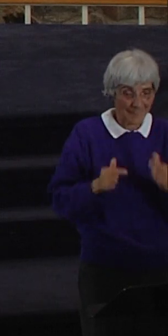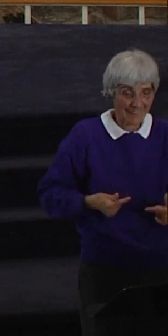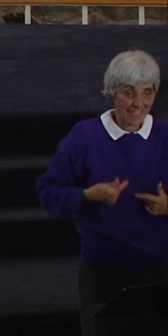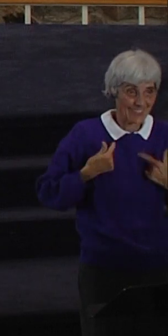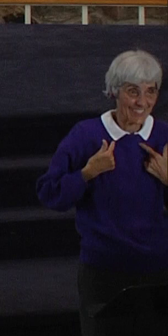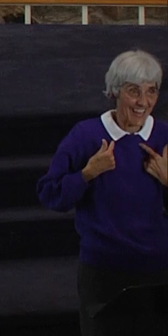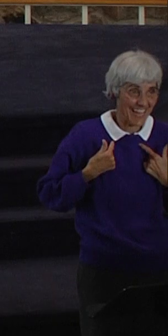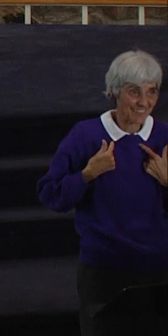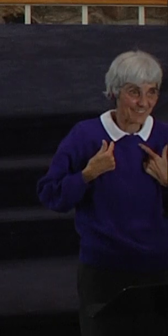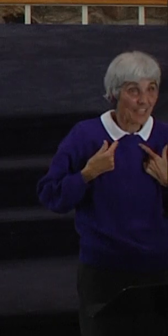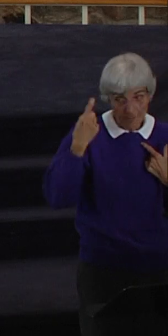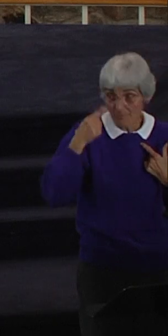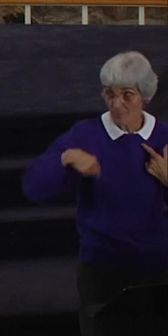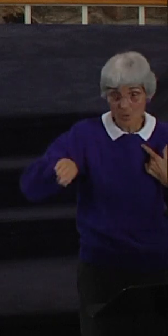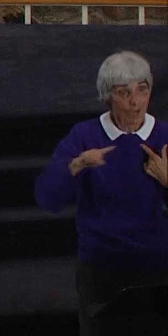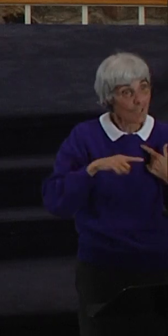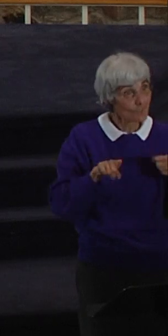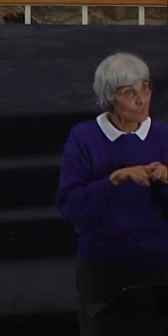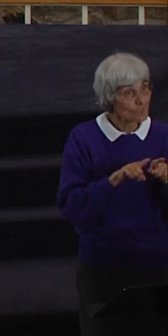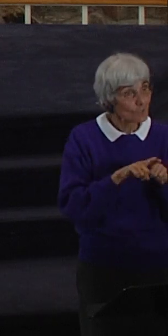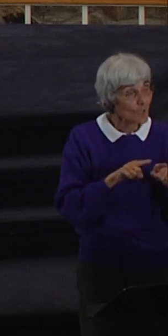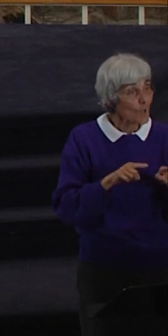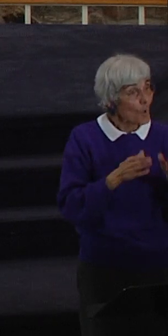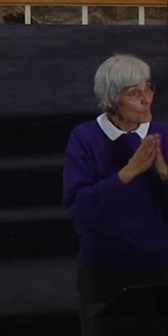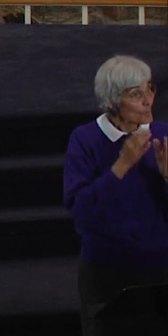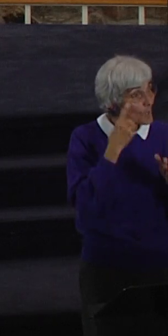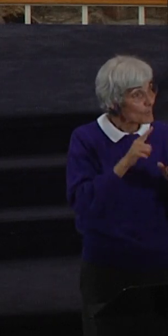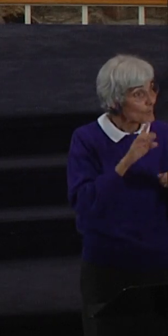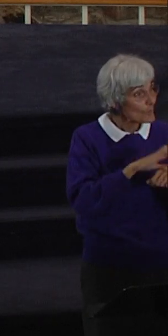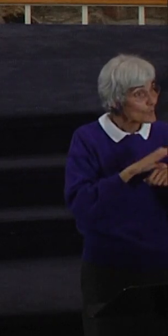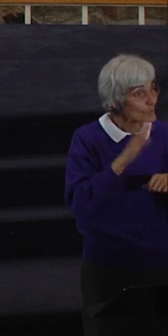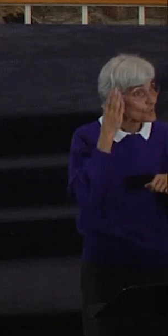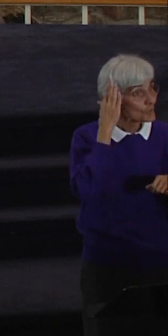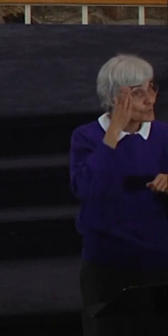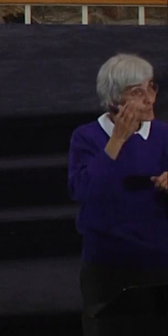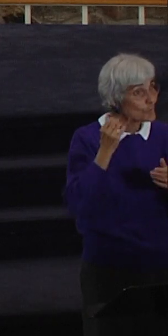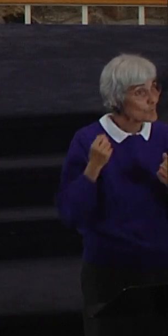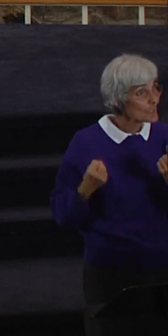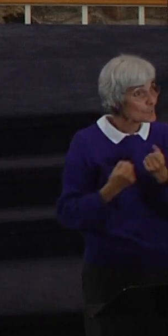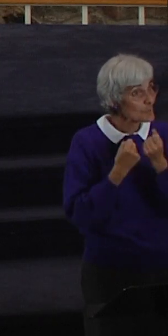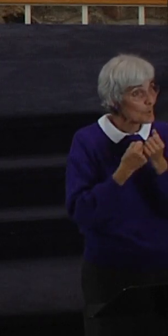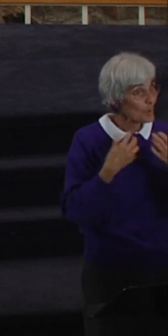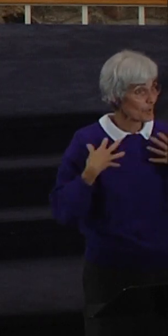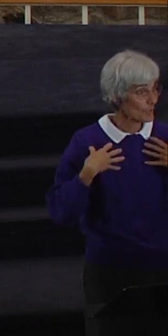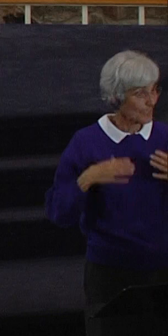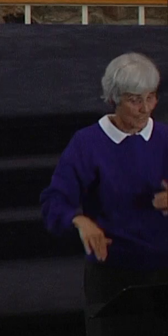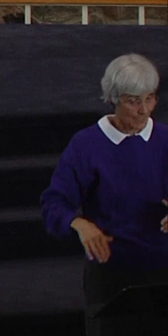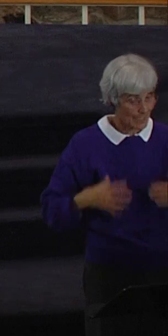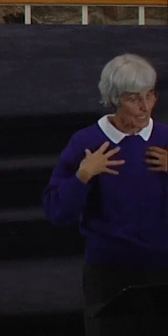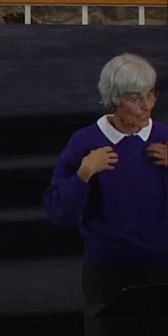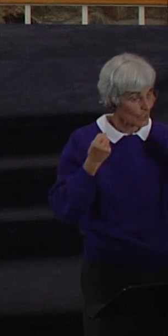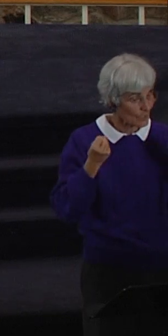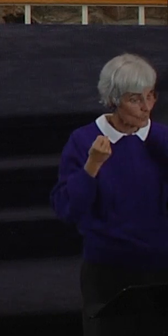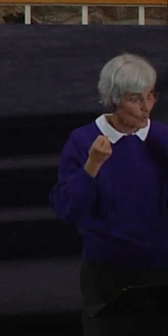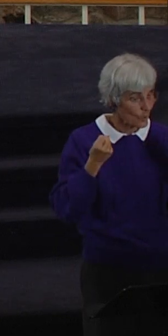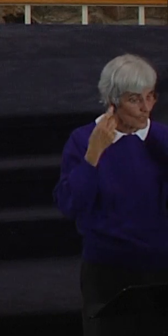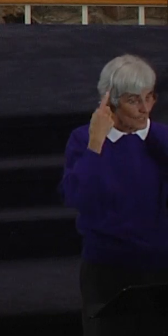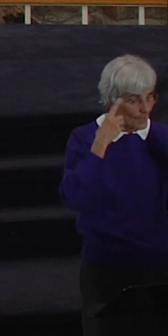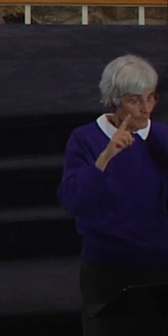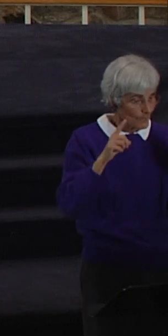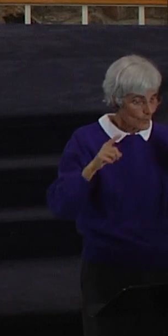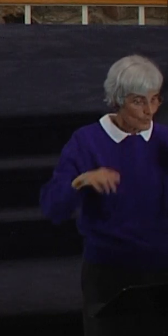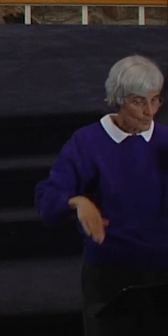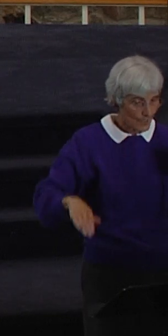for us at Trinity. Lord, I pray for the church that we would continue to support their growth and for their confirmation process, that